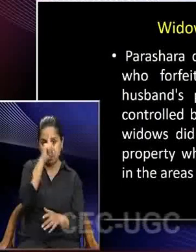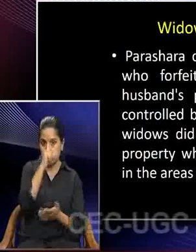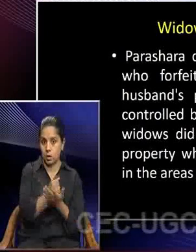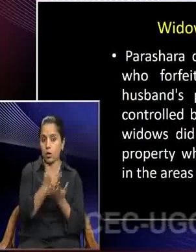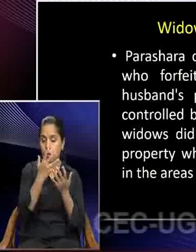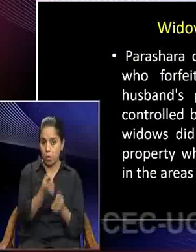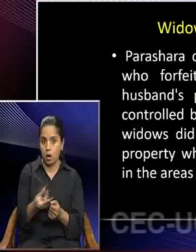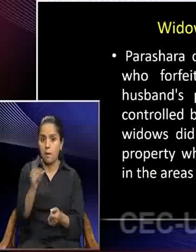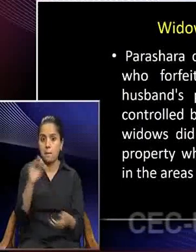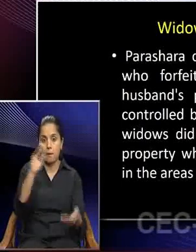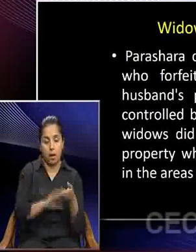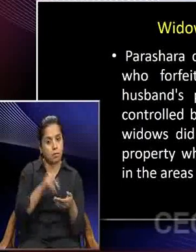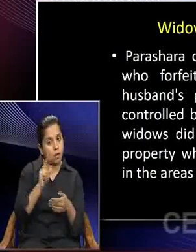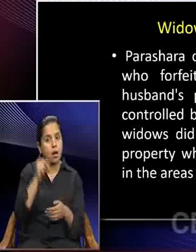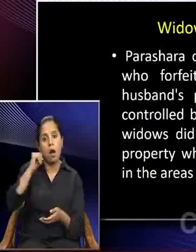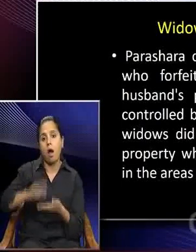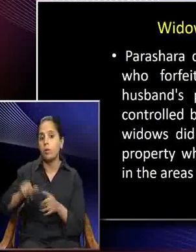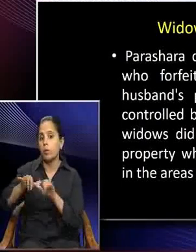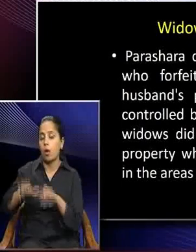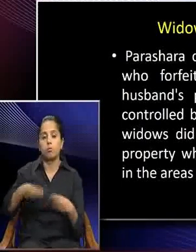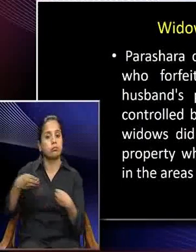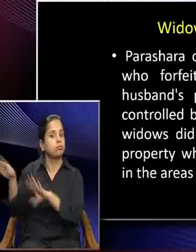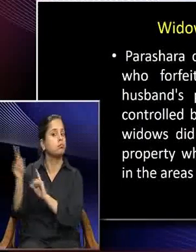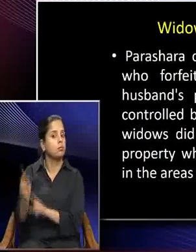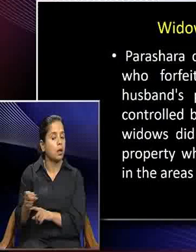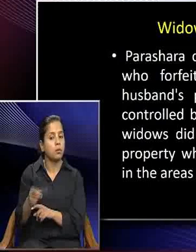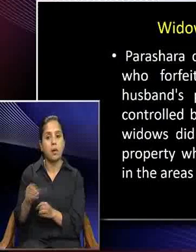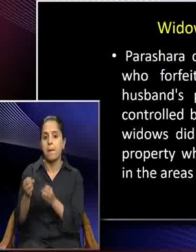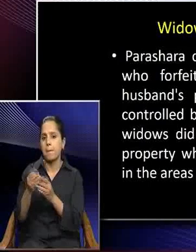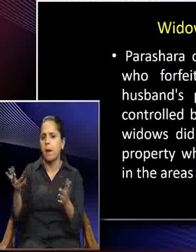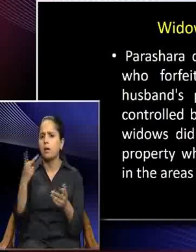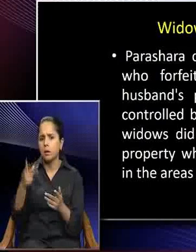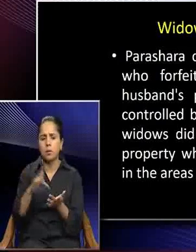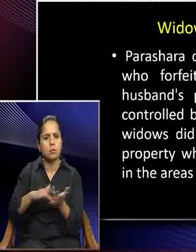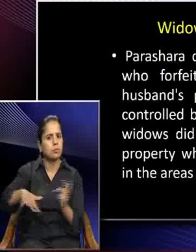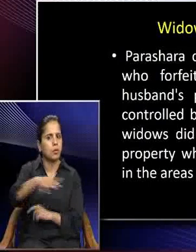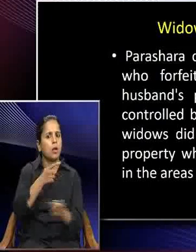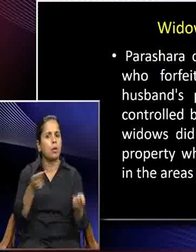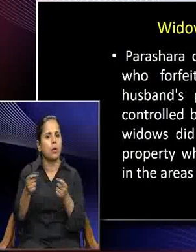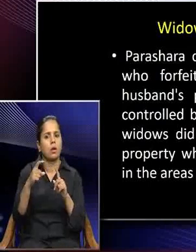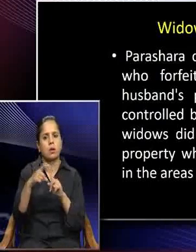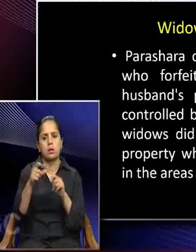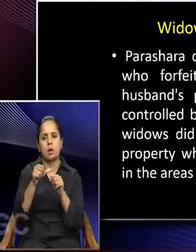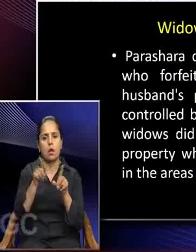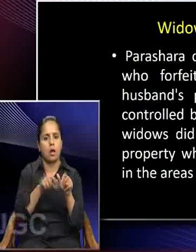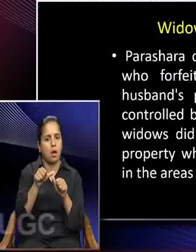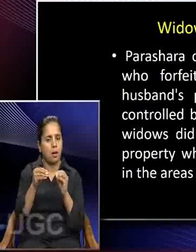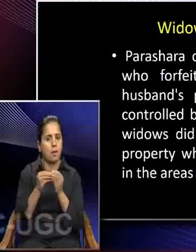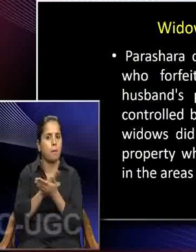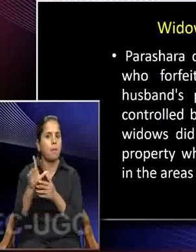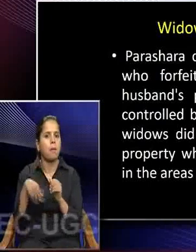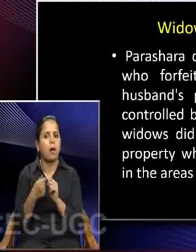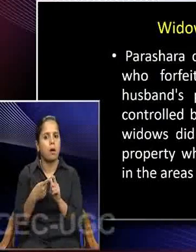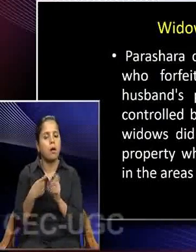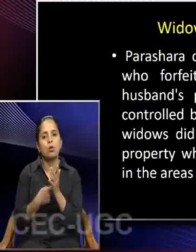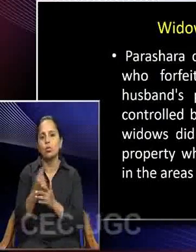to remarry. In the areas largely controlled by the Daya Bhaga rules, widows